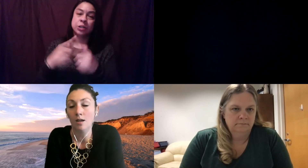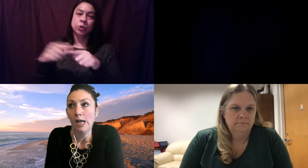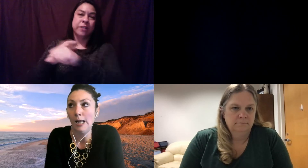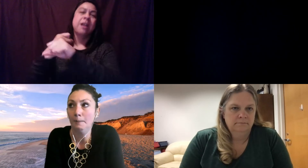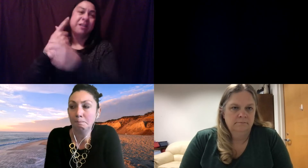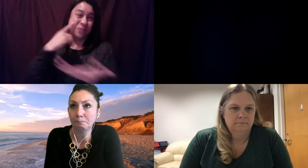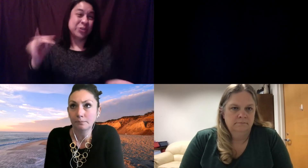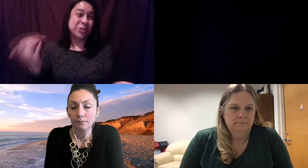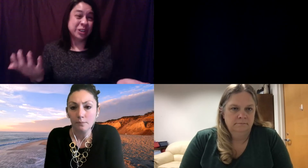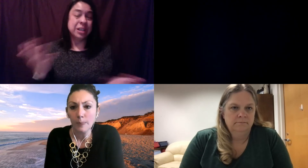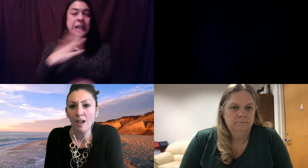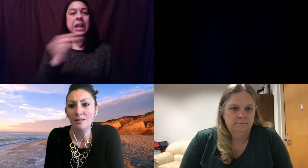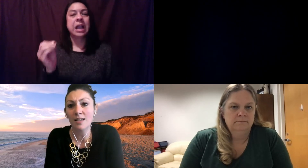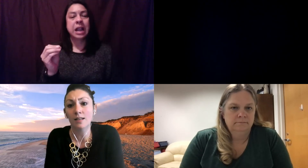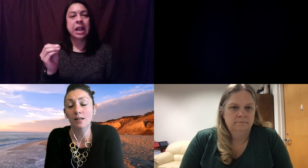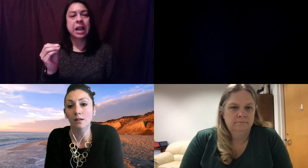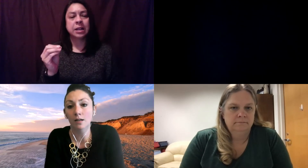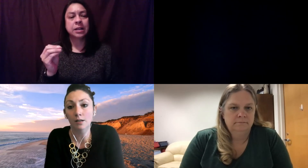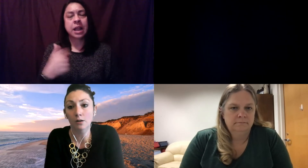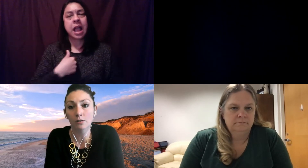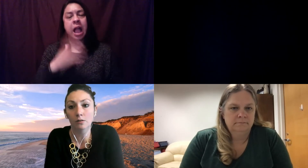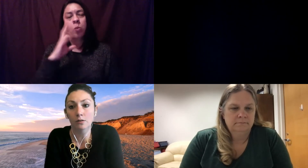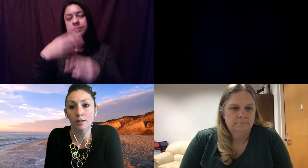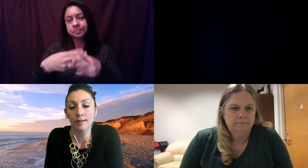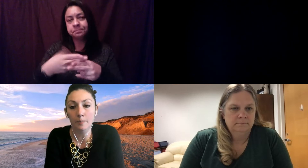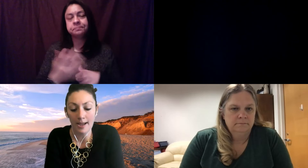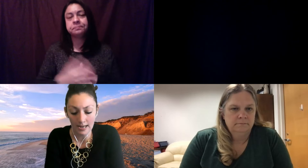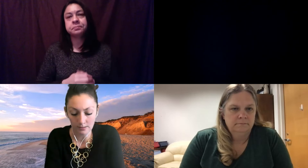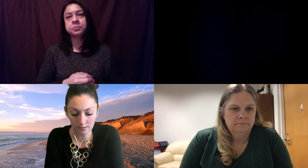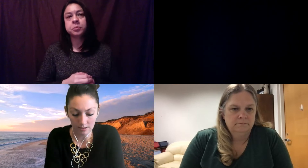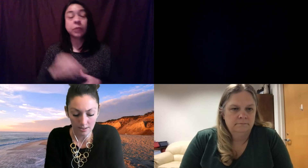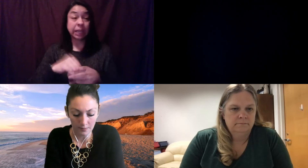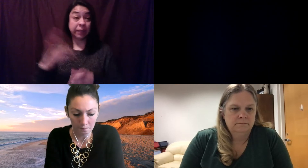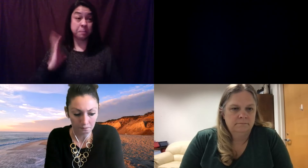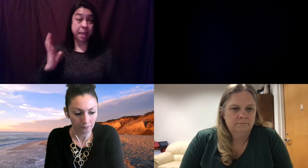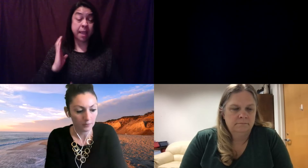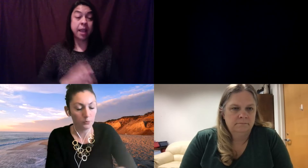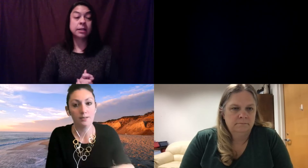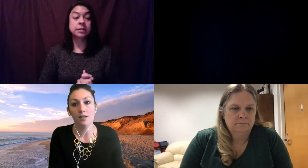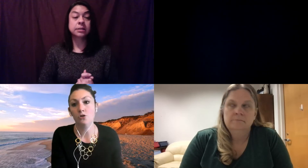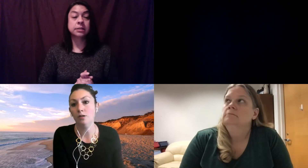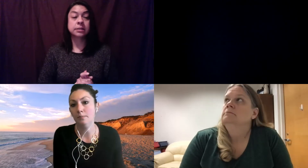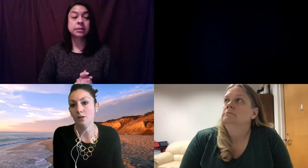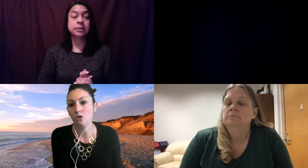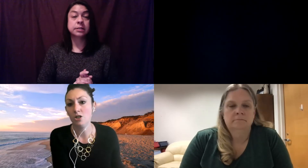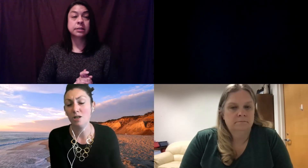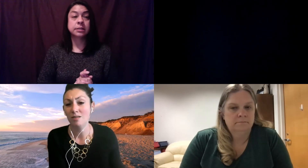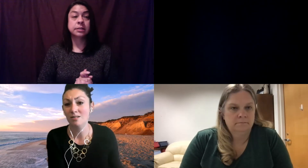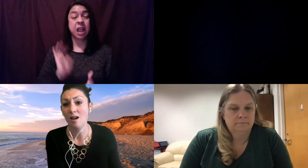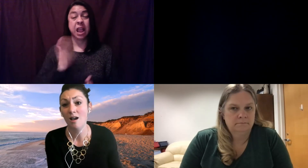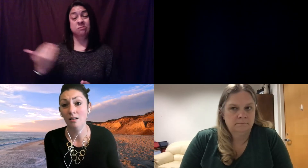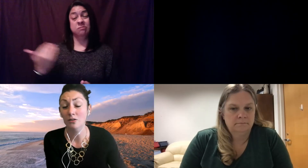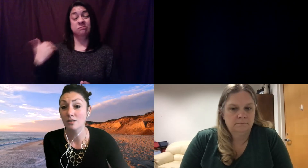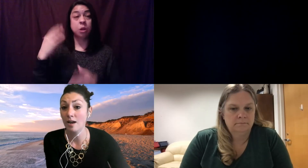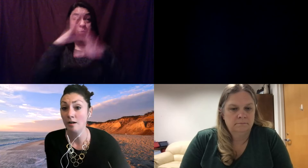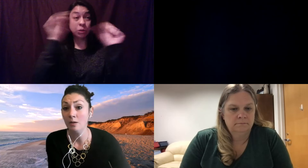And I'll say that in the past presidential administration, things